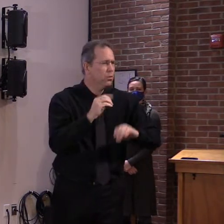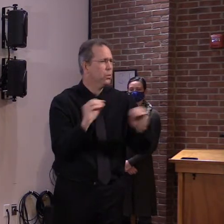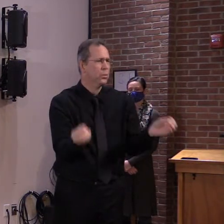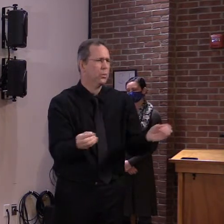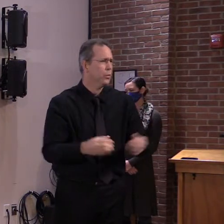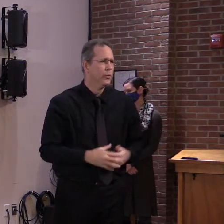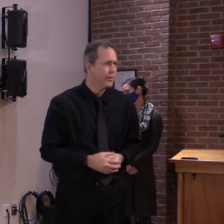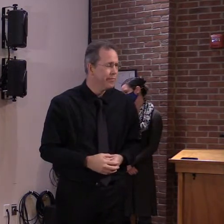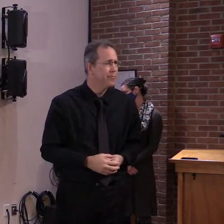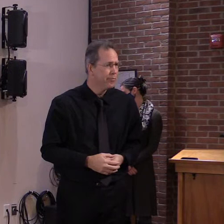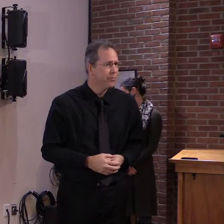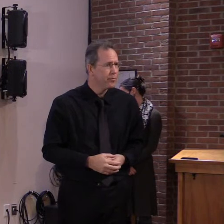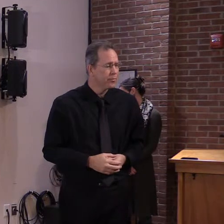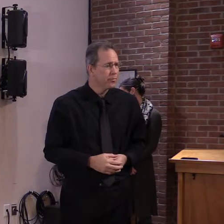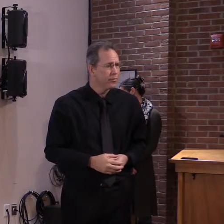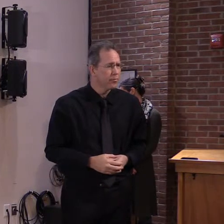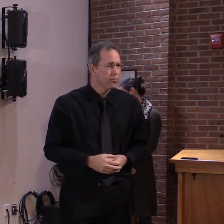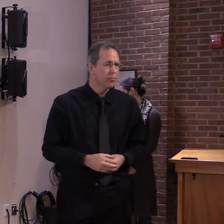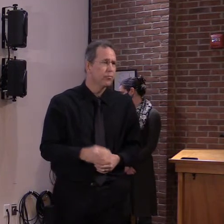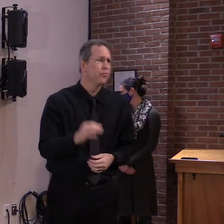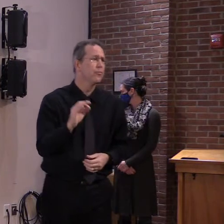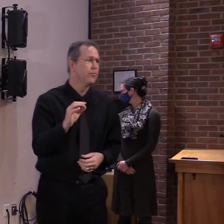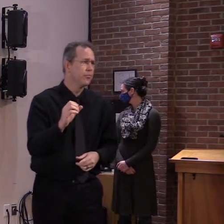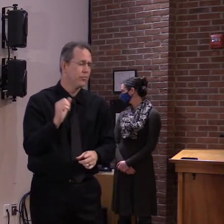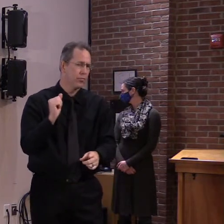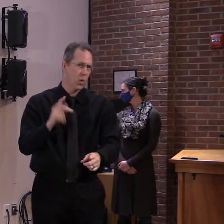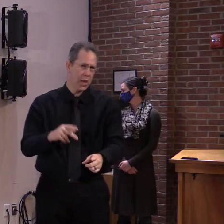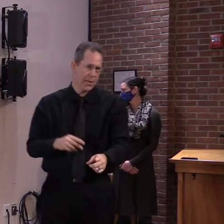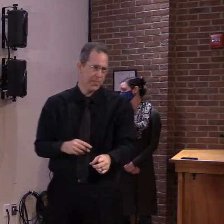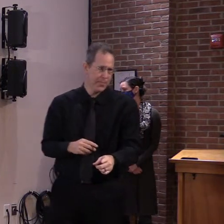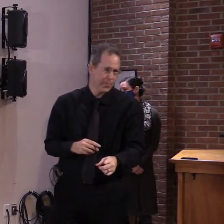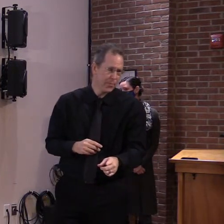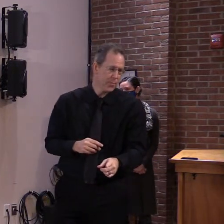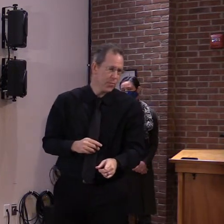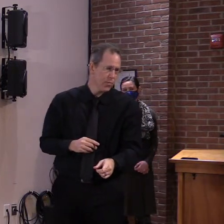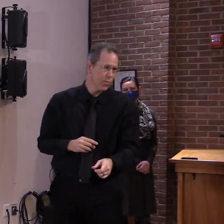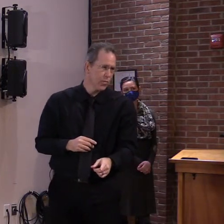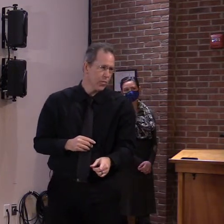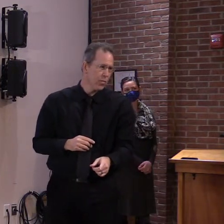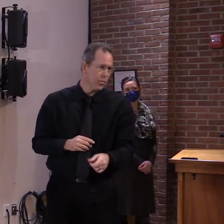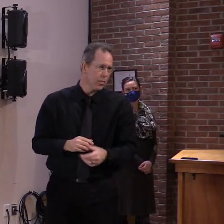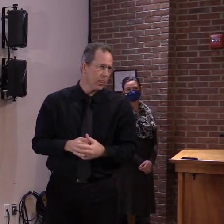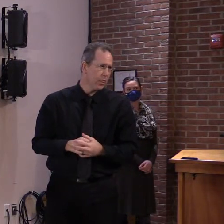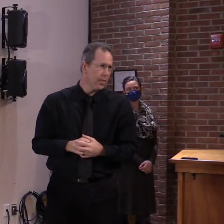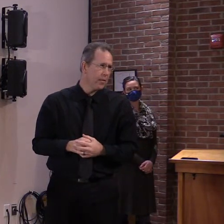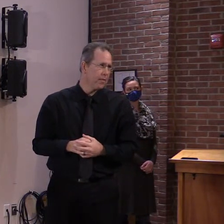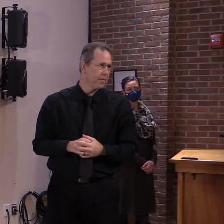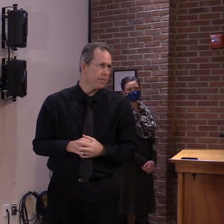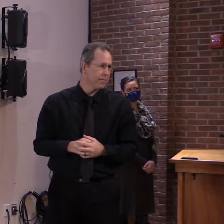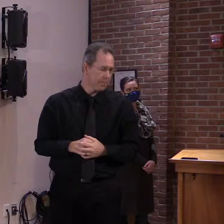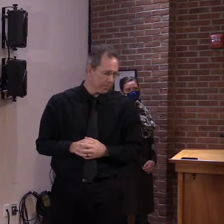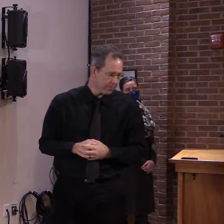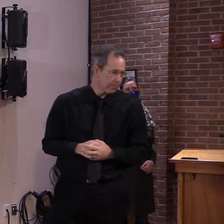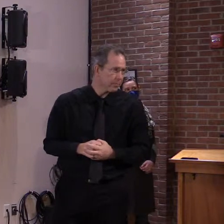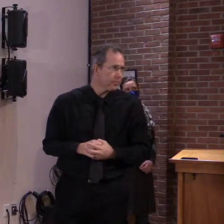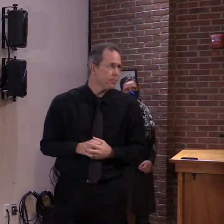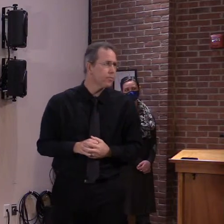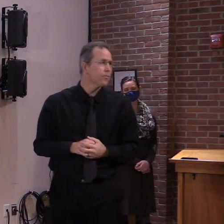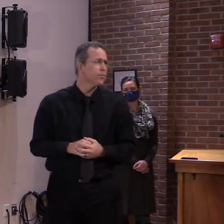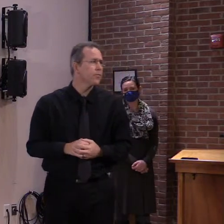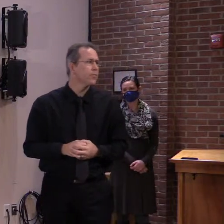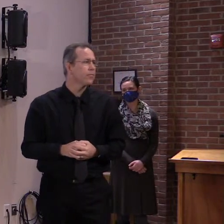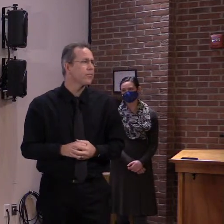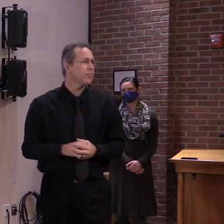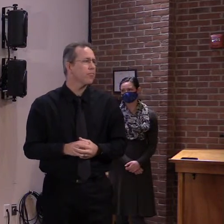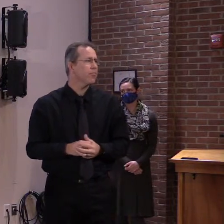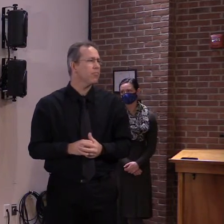And you know that California recently issued some tickets basically to people who are gathering.